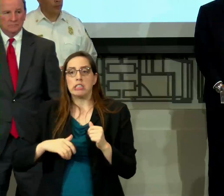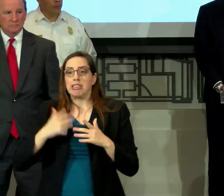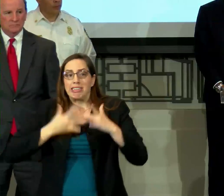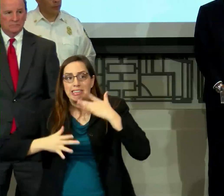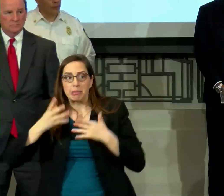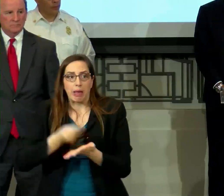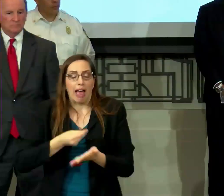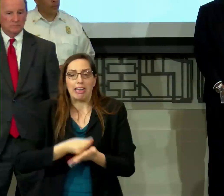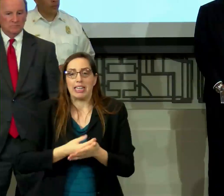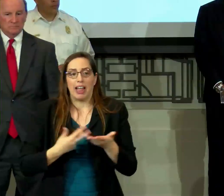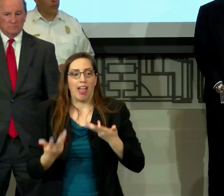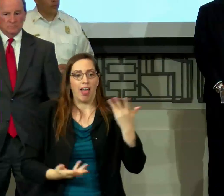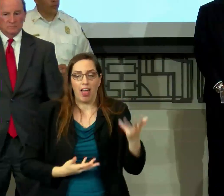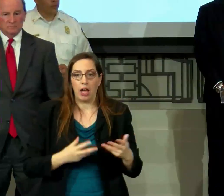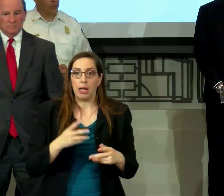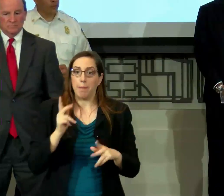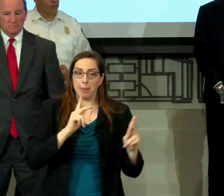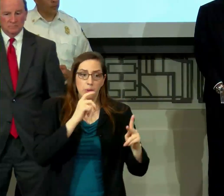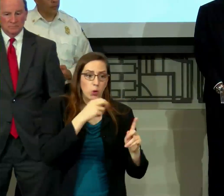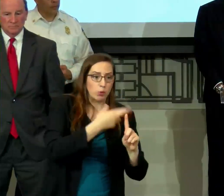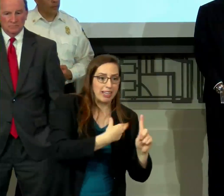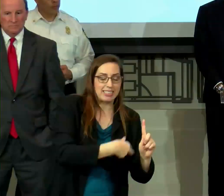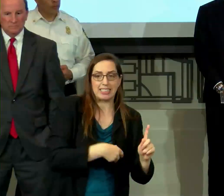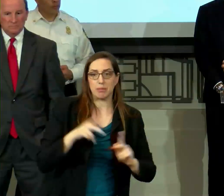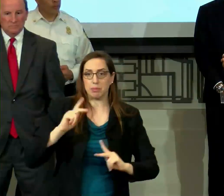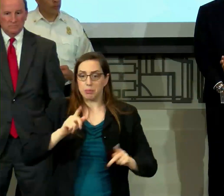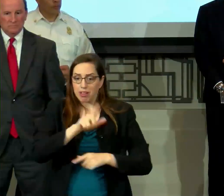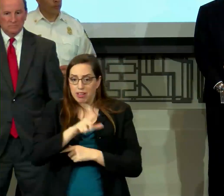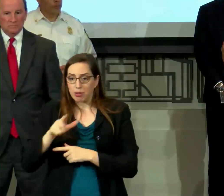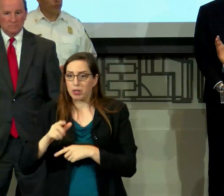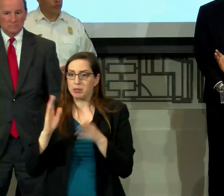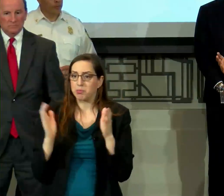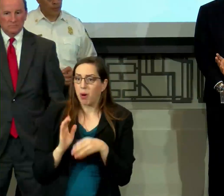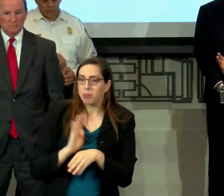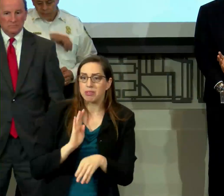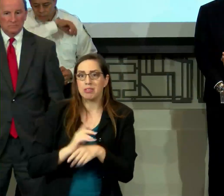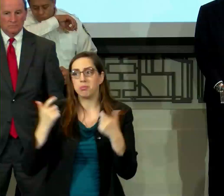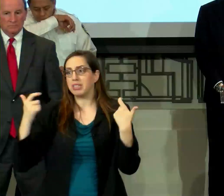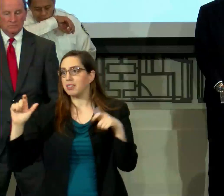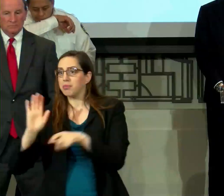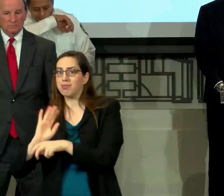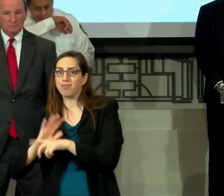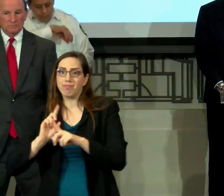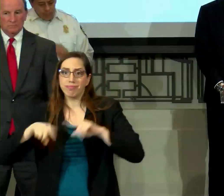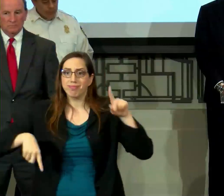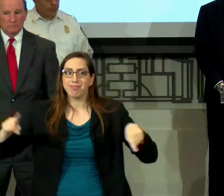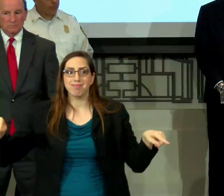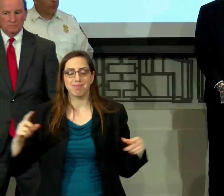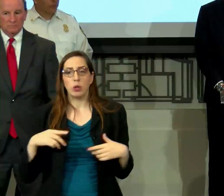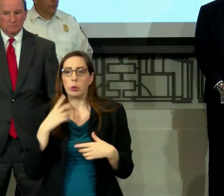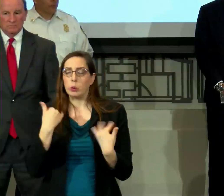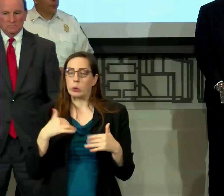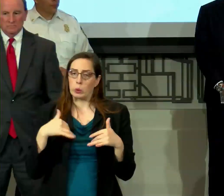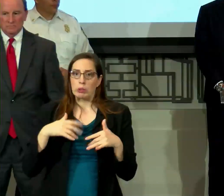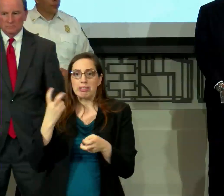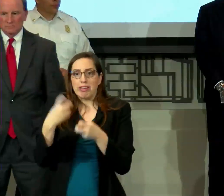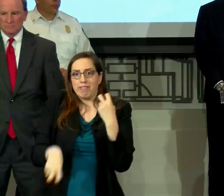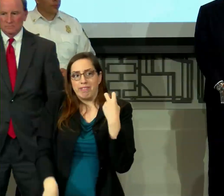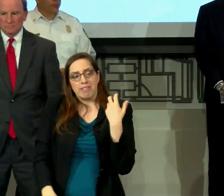financially, tenants, landlords, small, medium-sized businesses, large businesses, we're all hurting.